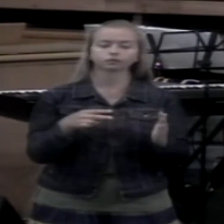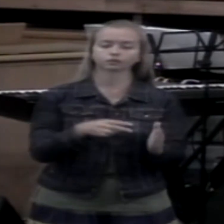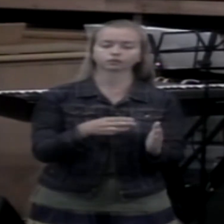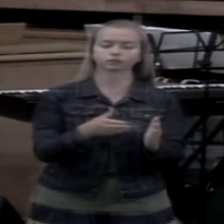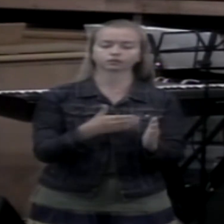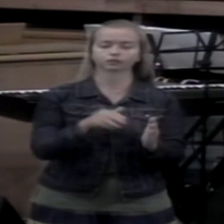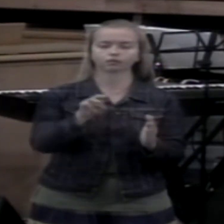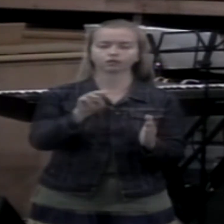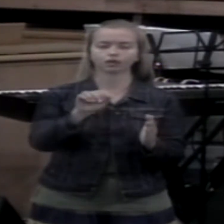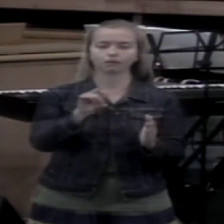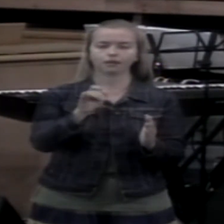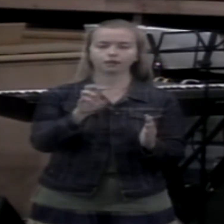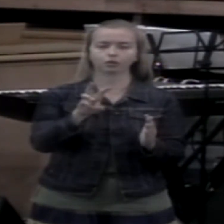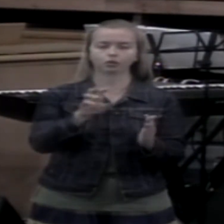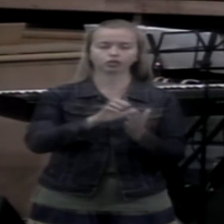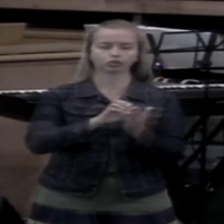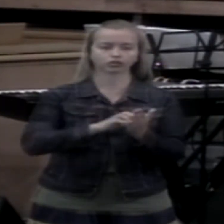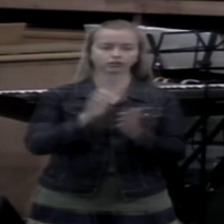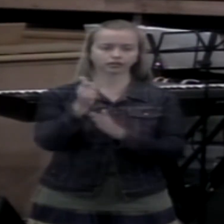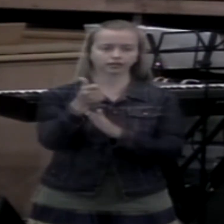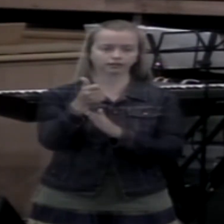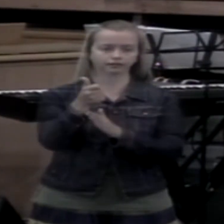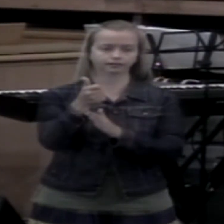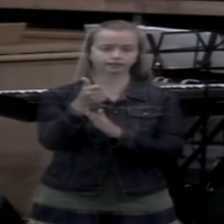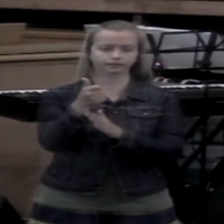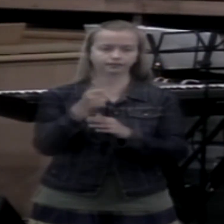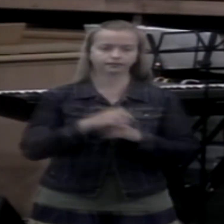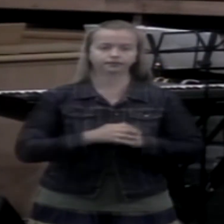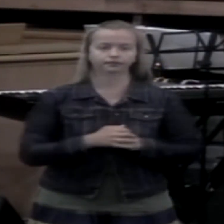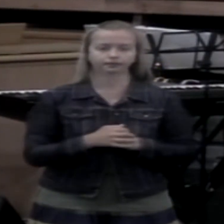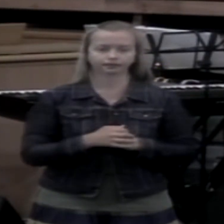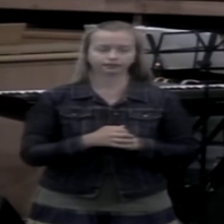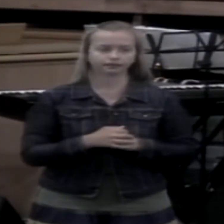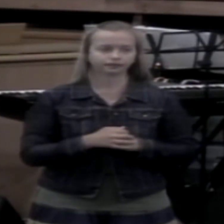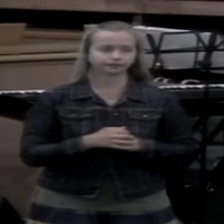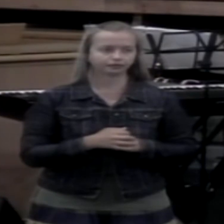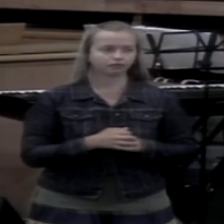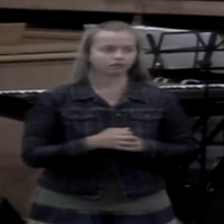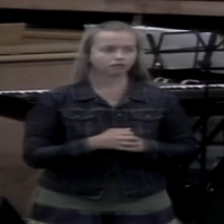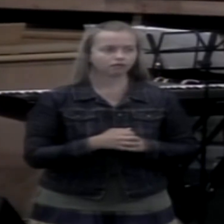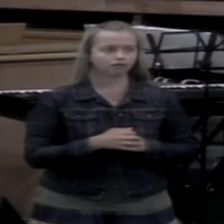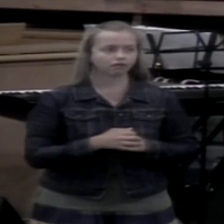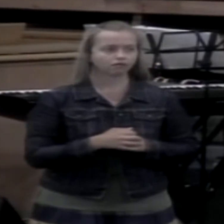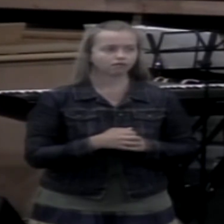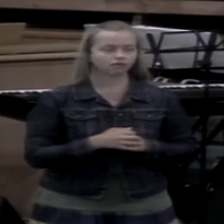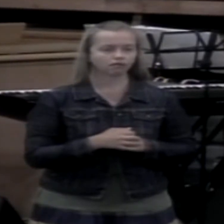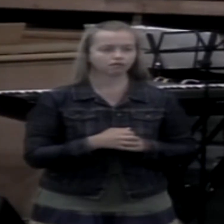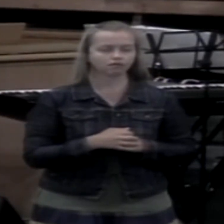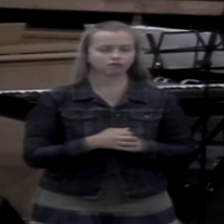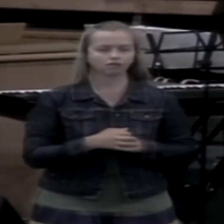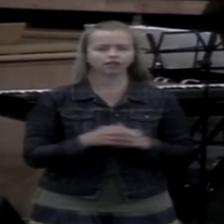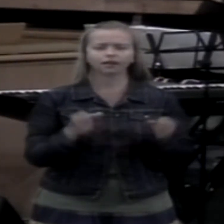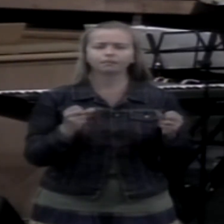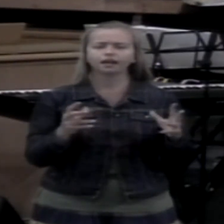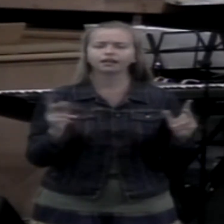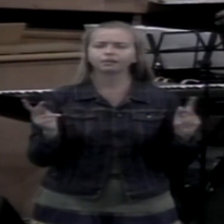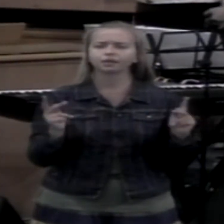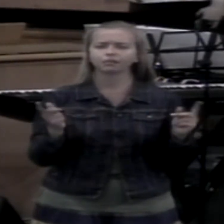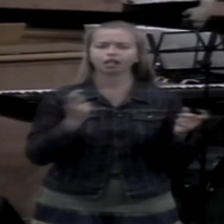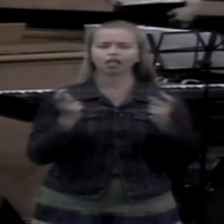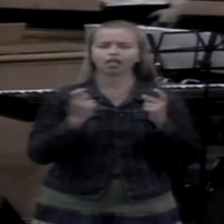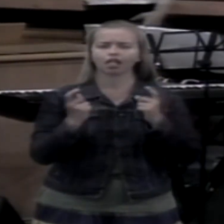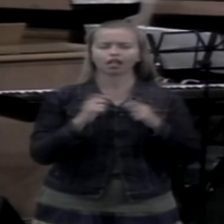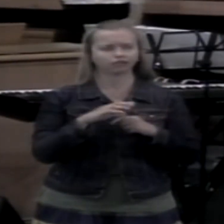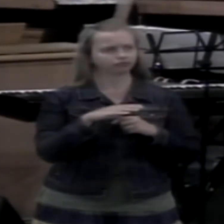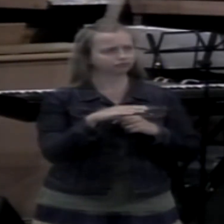book of Matthew, the 10th chapter. And while you're turning, I've had several people to ask me,